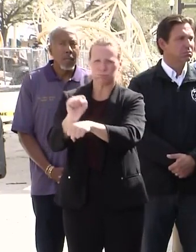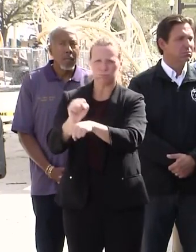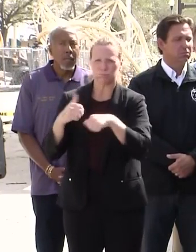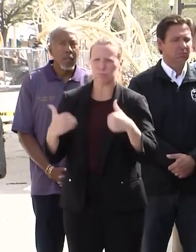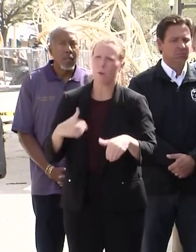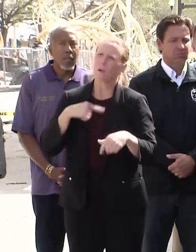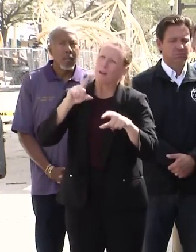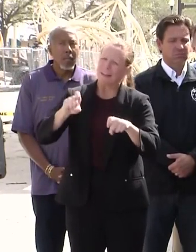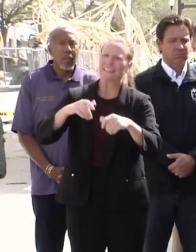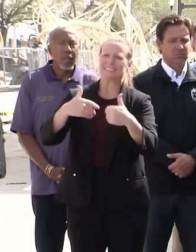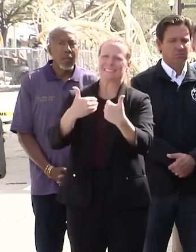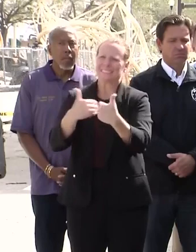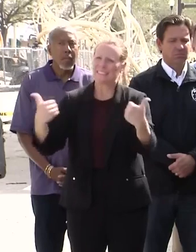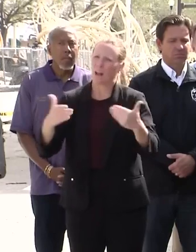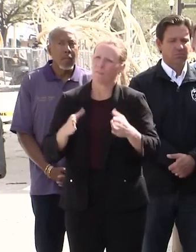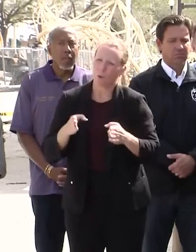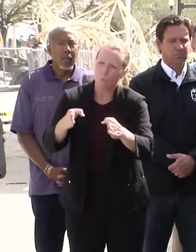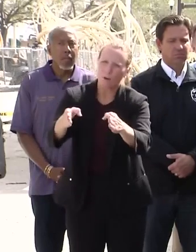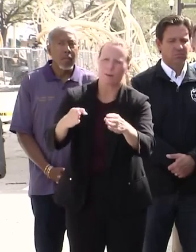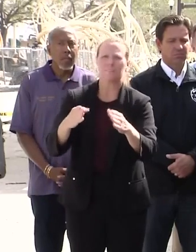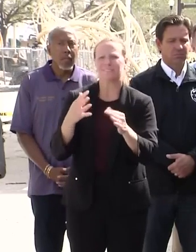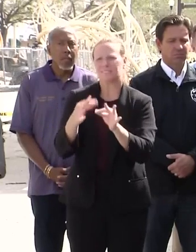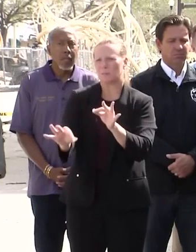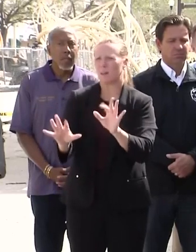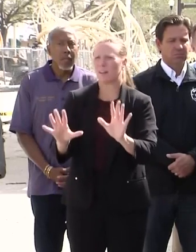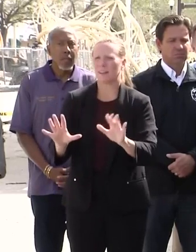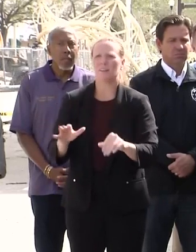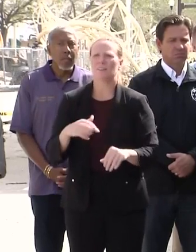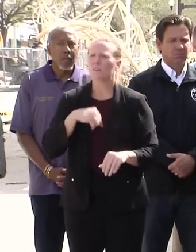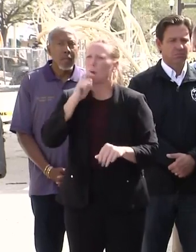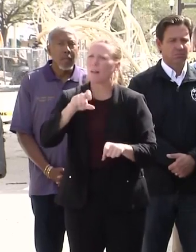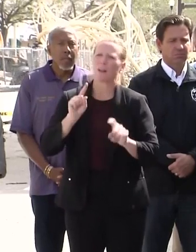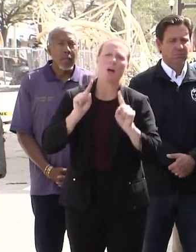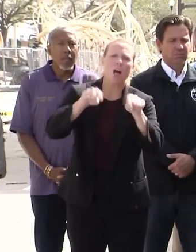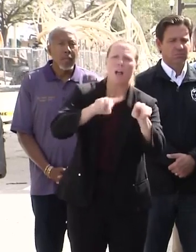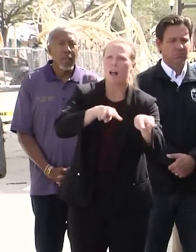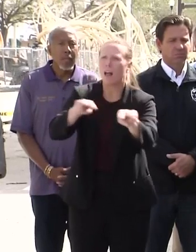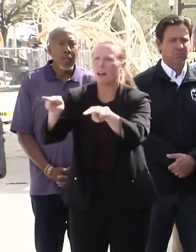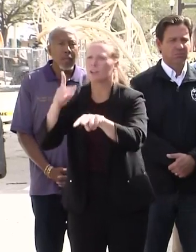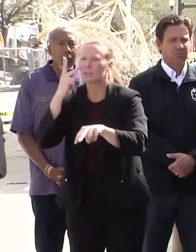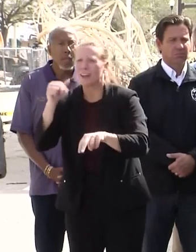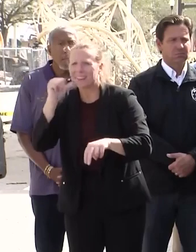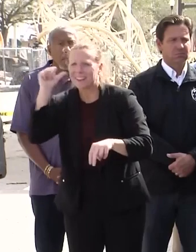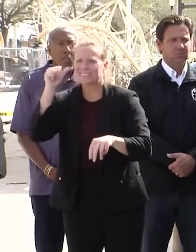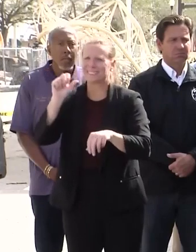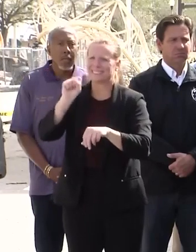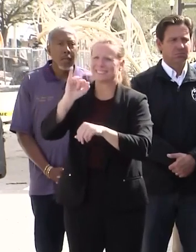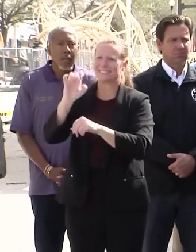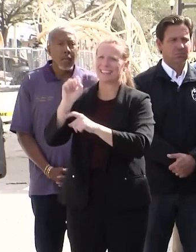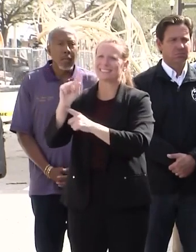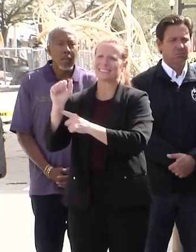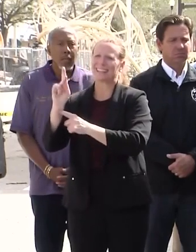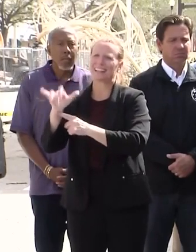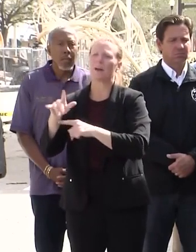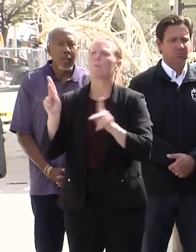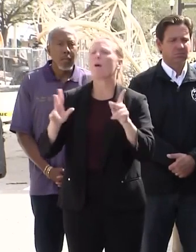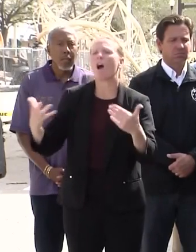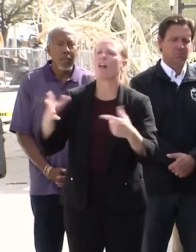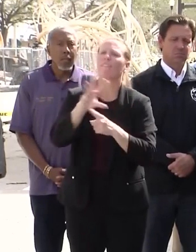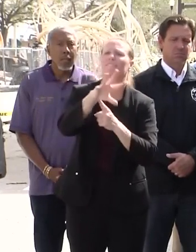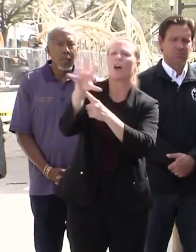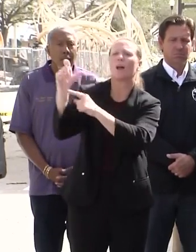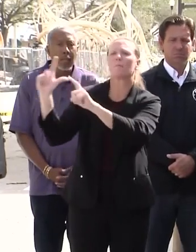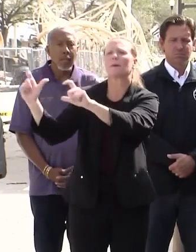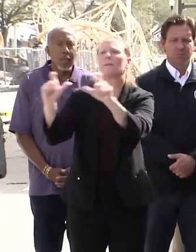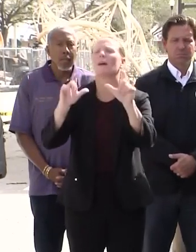of our way, just simply put. We don't need you out there sightseeing. We saw it yesterday in Siesta Key, people driving around, videoing and all that. Stay out of